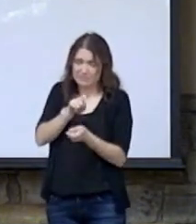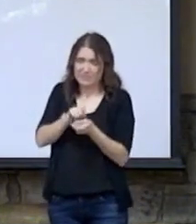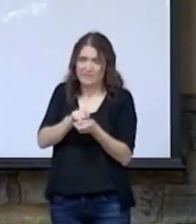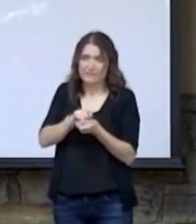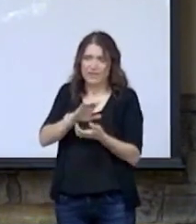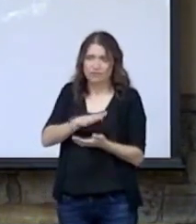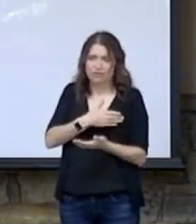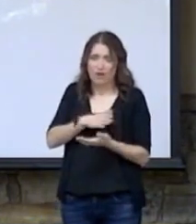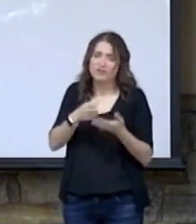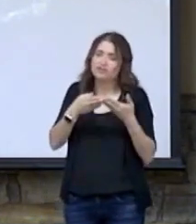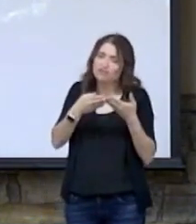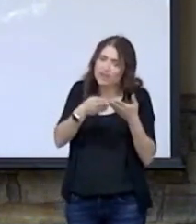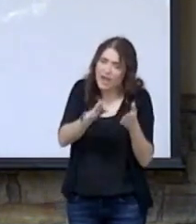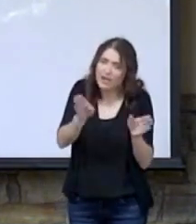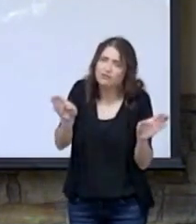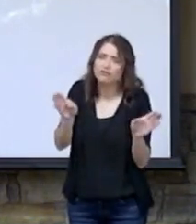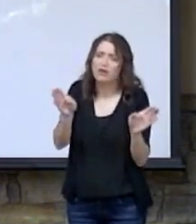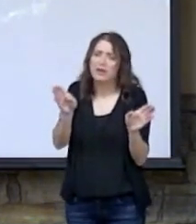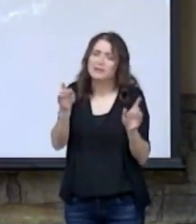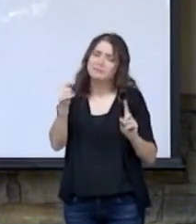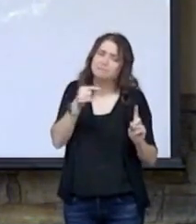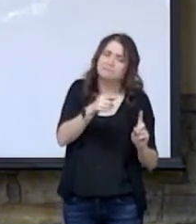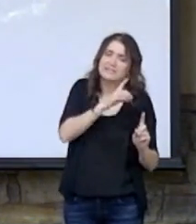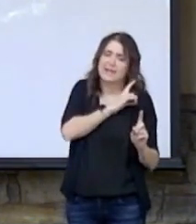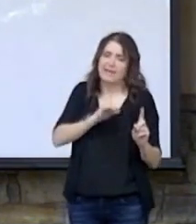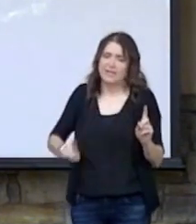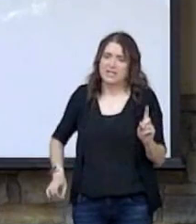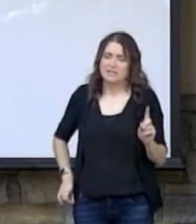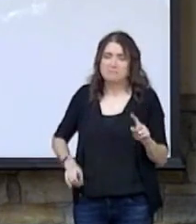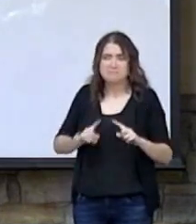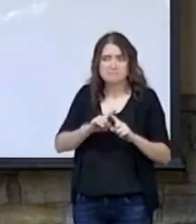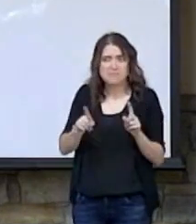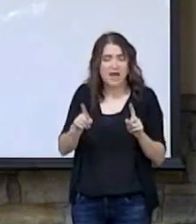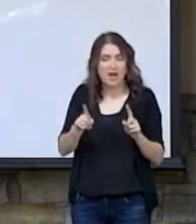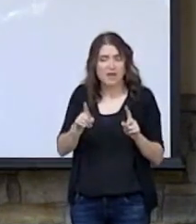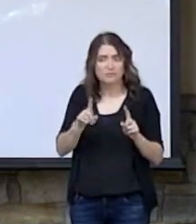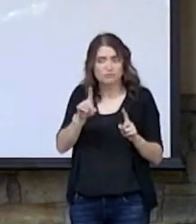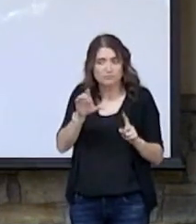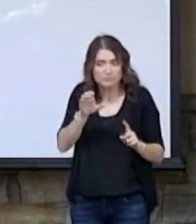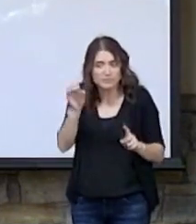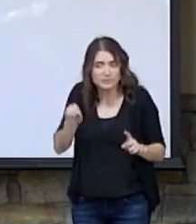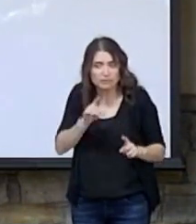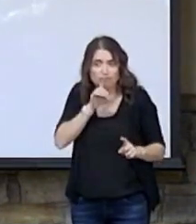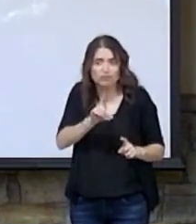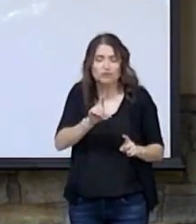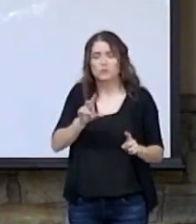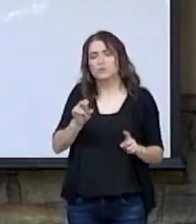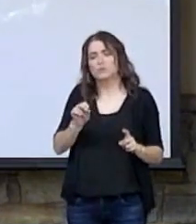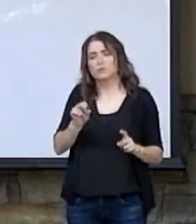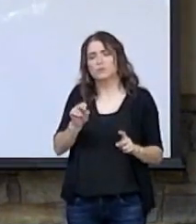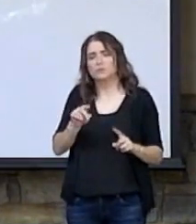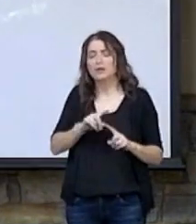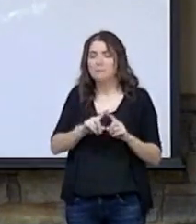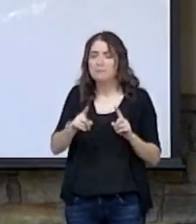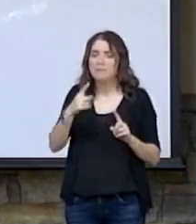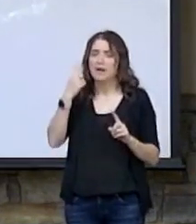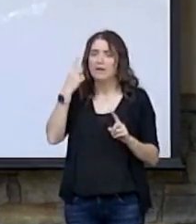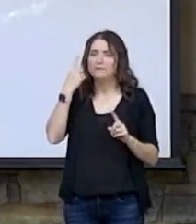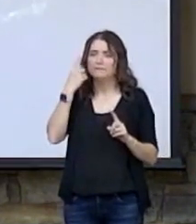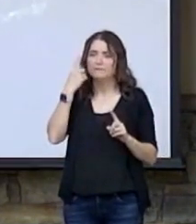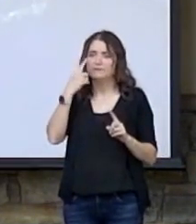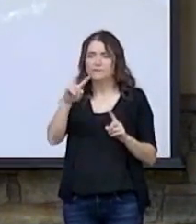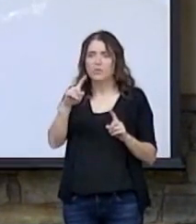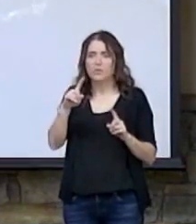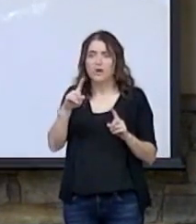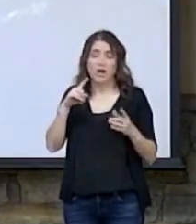is generally attributed to David, although we don't know with full assurance, but for terms of our study this morning, we're just